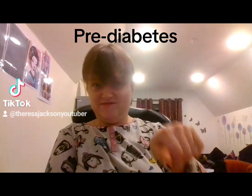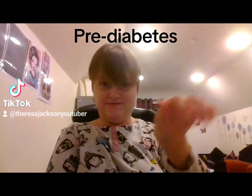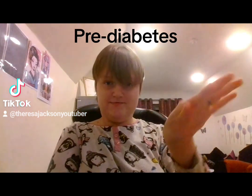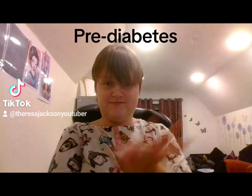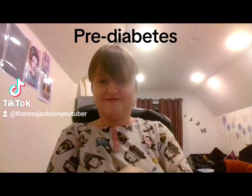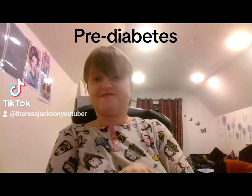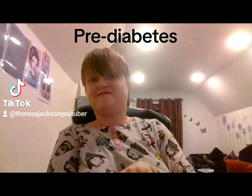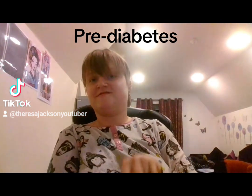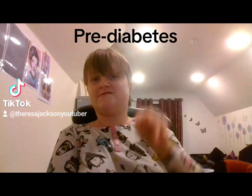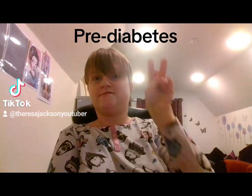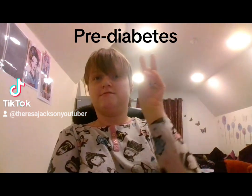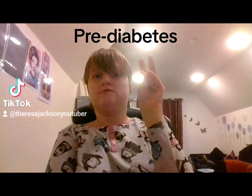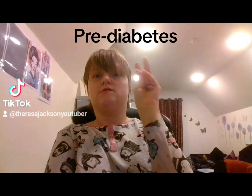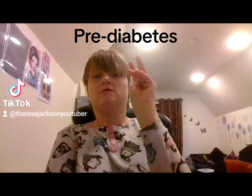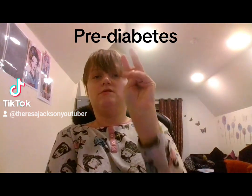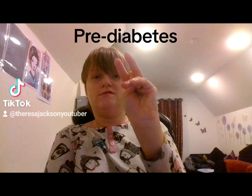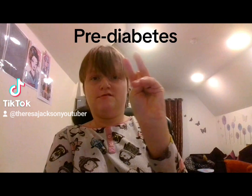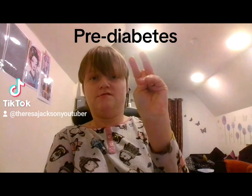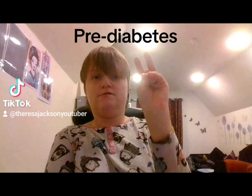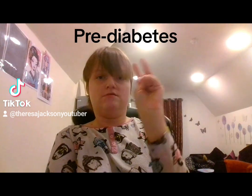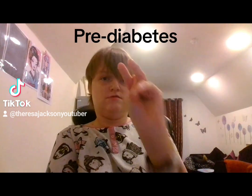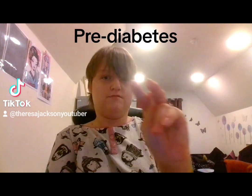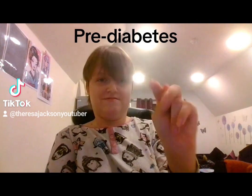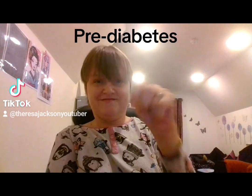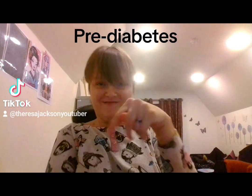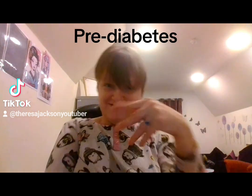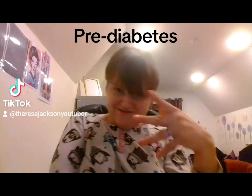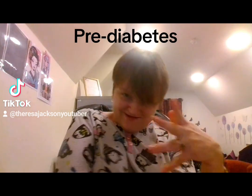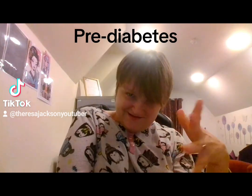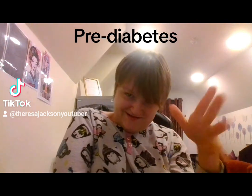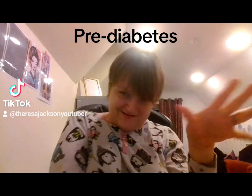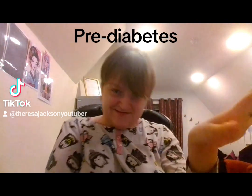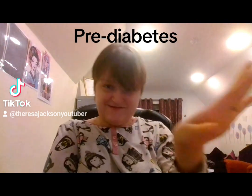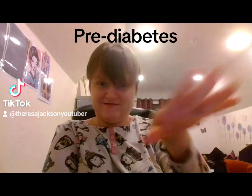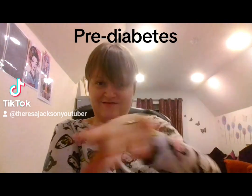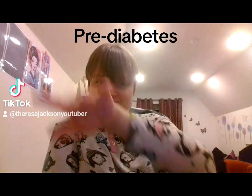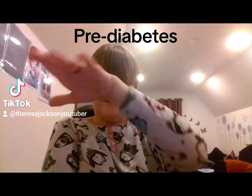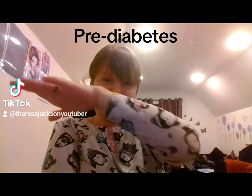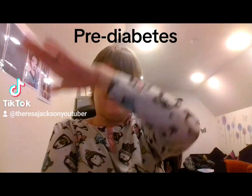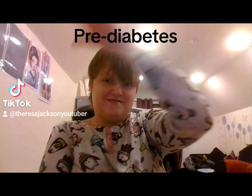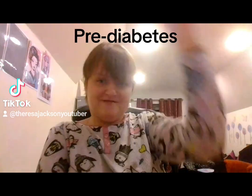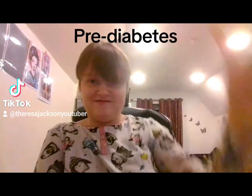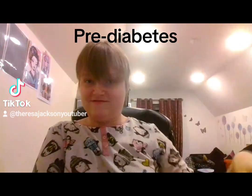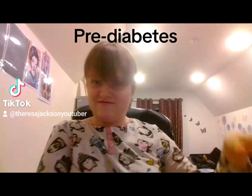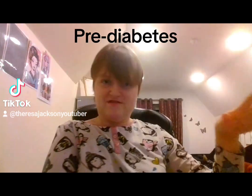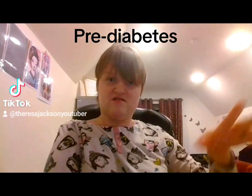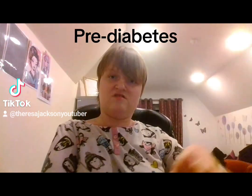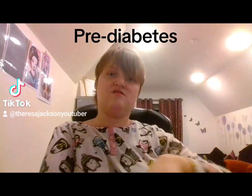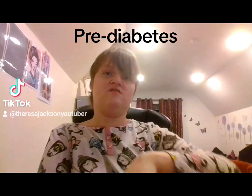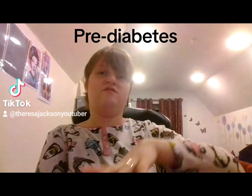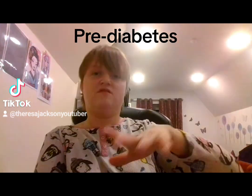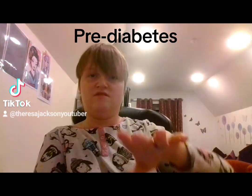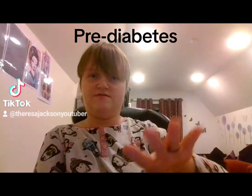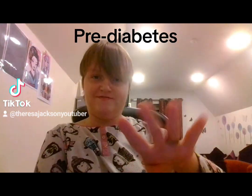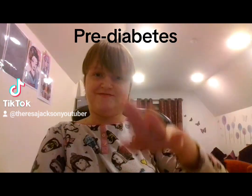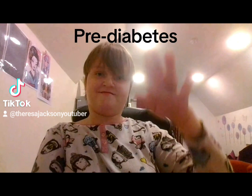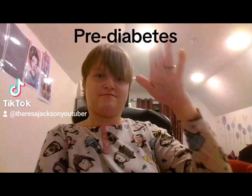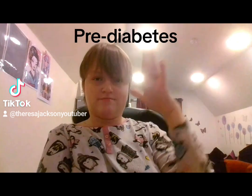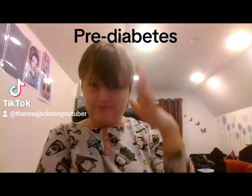2 diabetes, it means you have probably already developed it. So it's important to